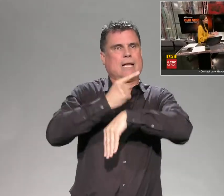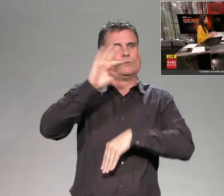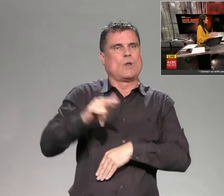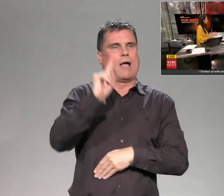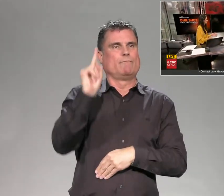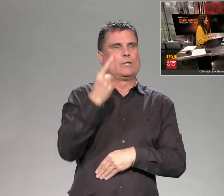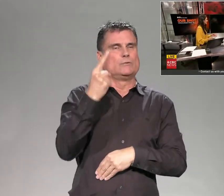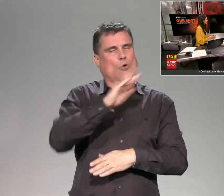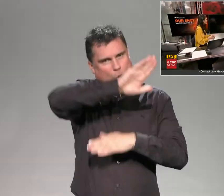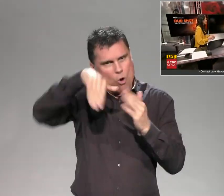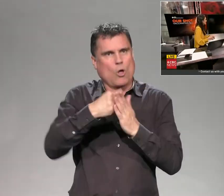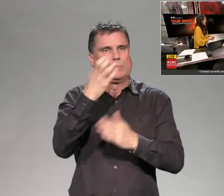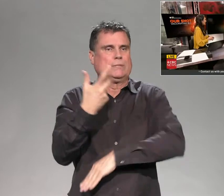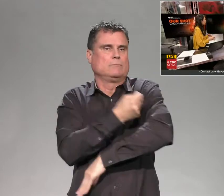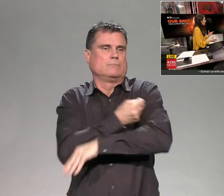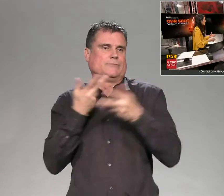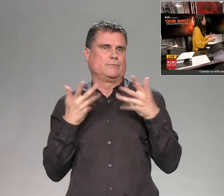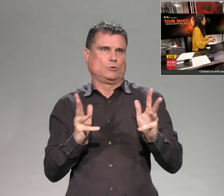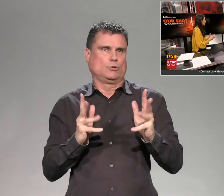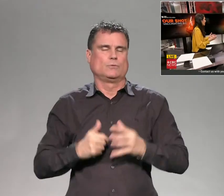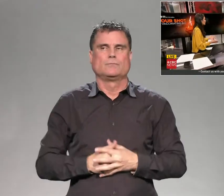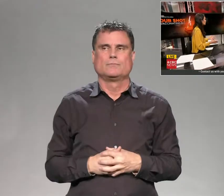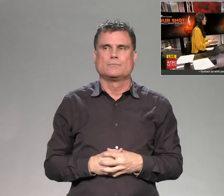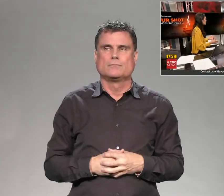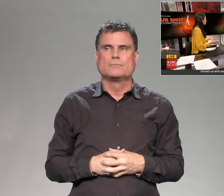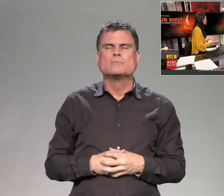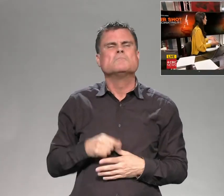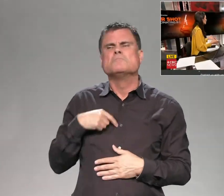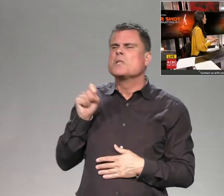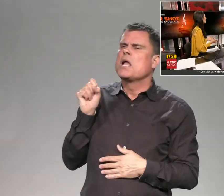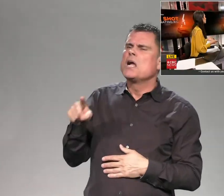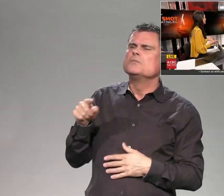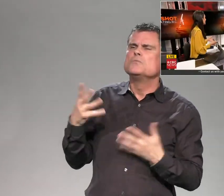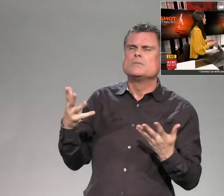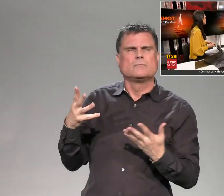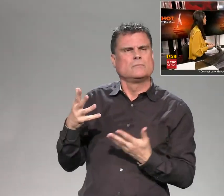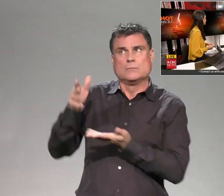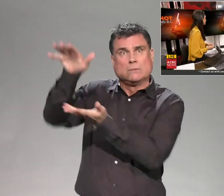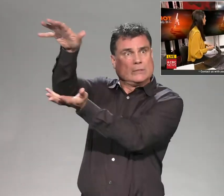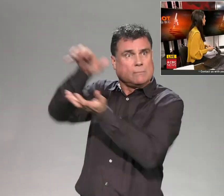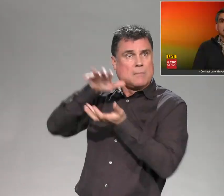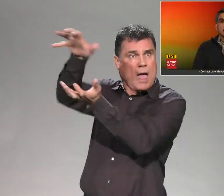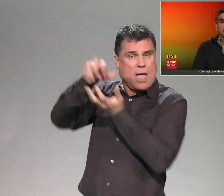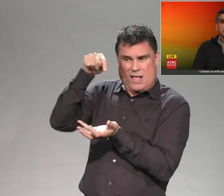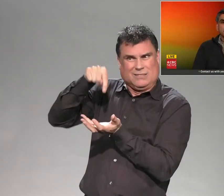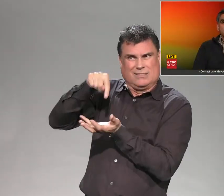comes to vaccine supply, is there any factor or factors that could derail the plan?